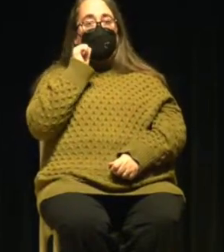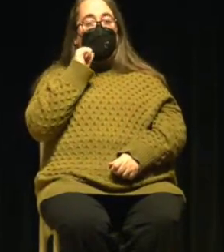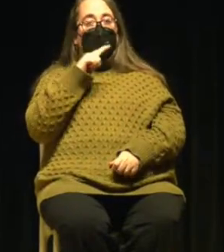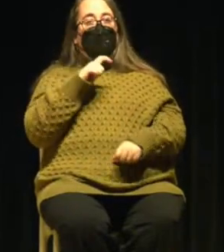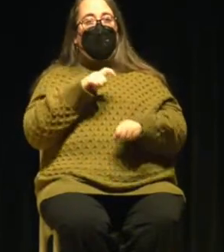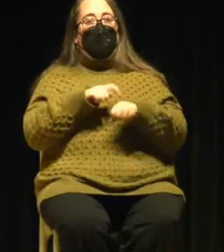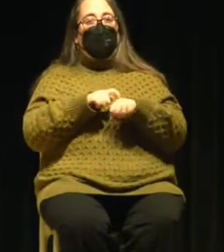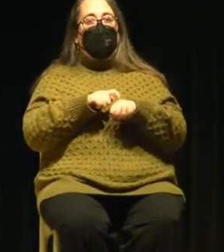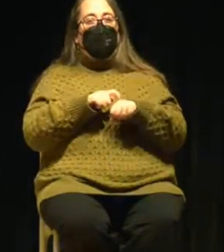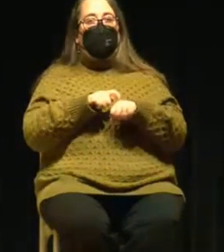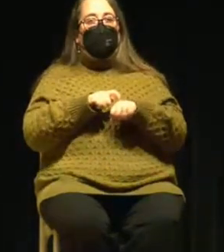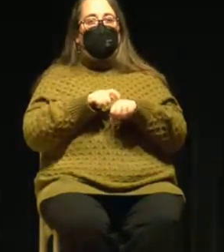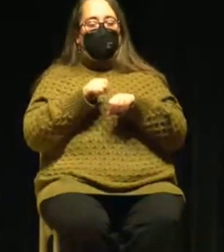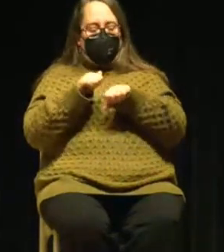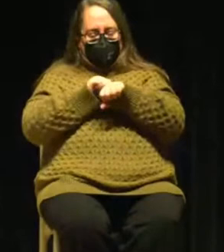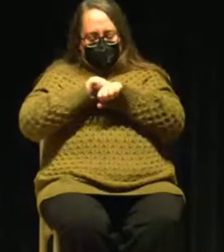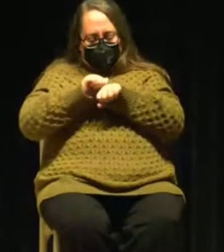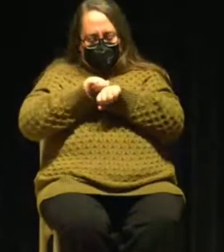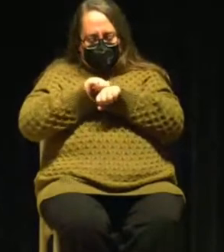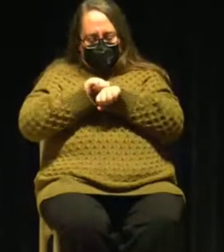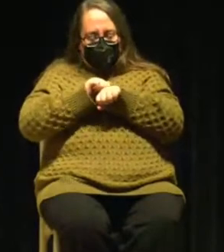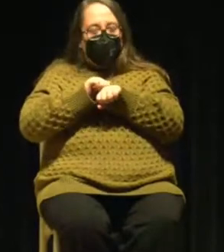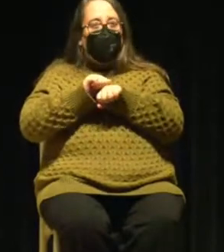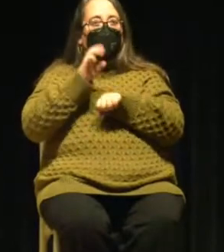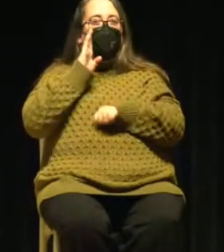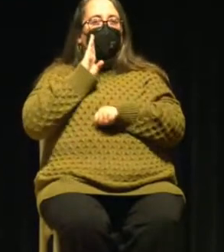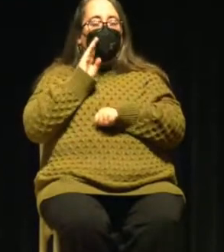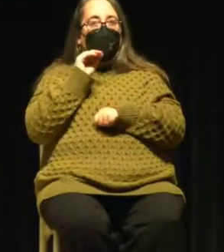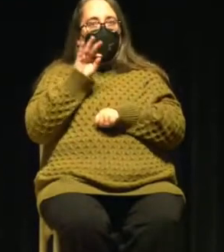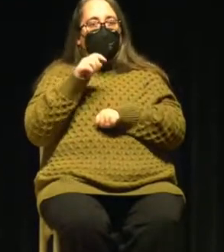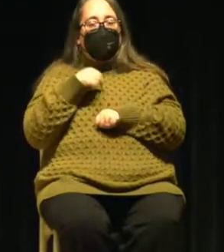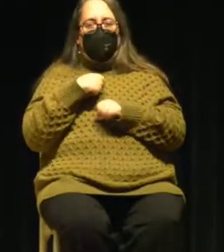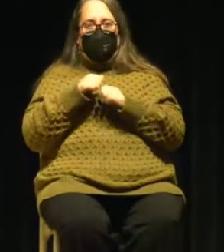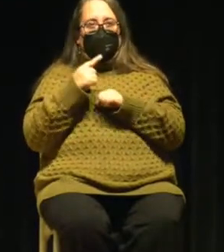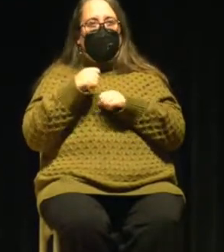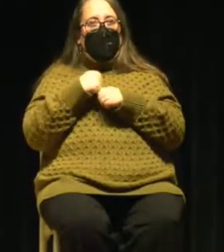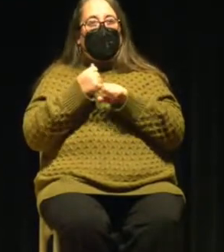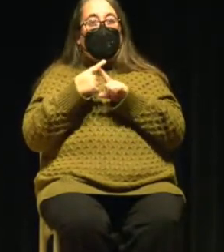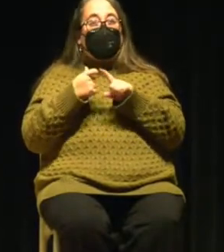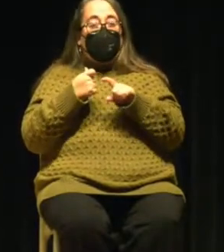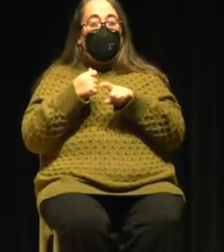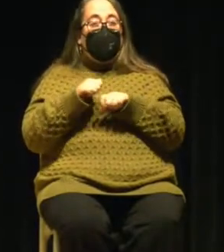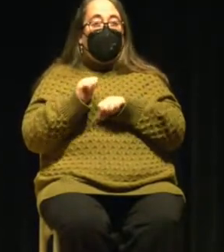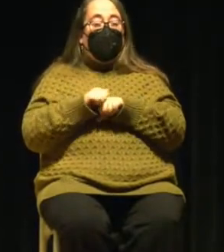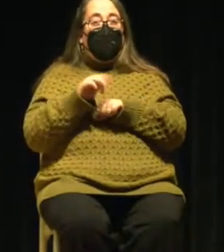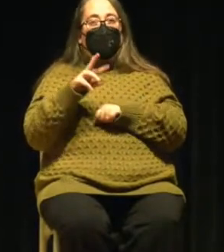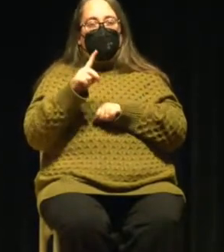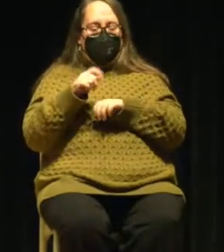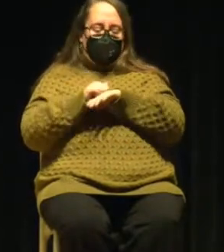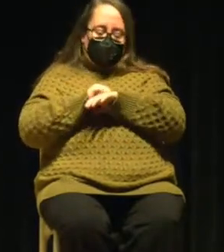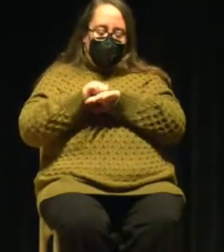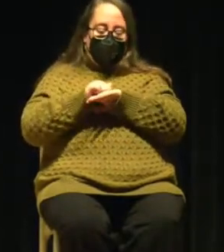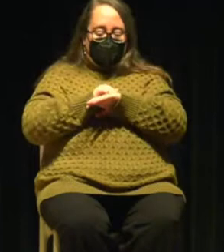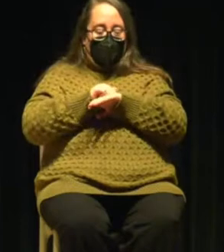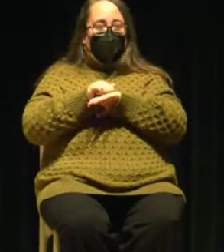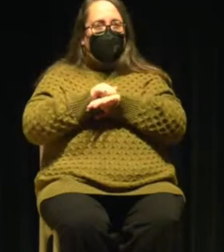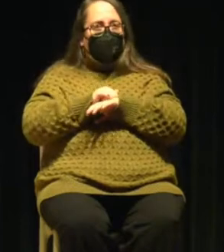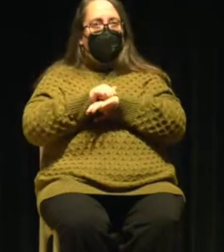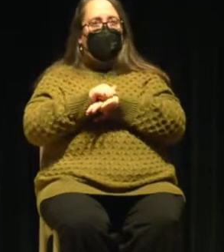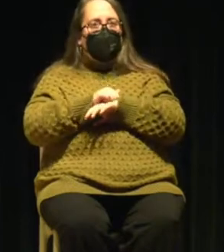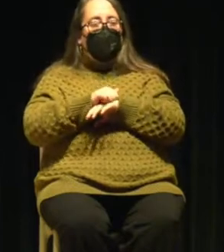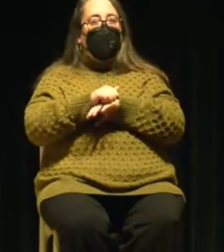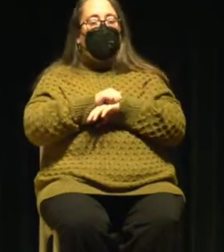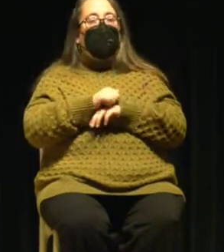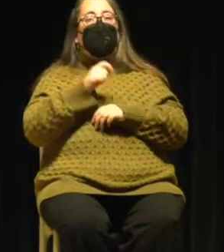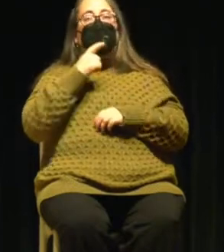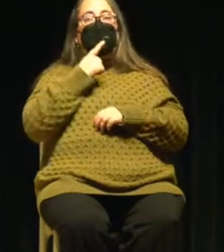point tried to, like, just scrub the brown off of me with this implement. It's made out of a brick. Scrub and scrub and scrub. Because